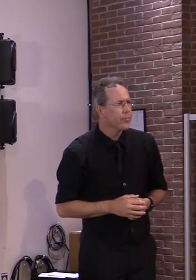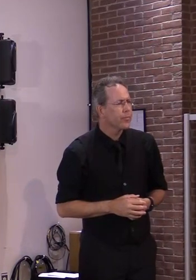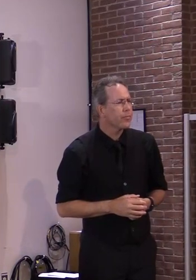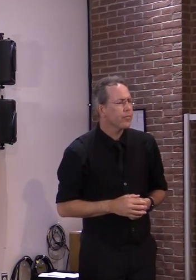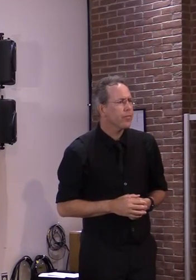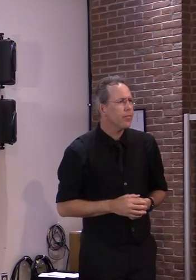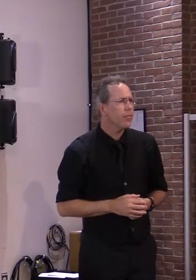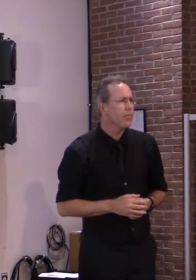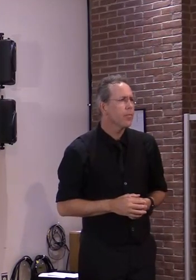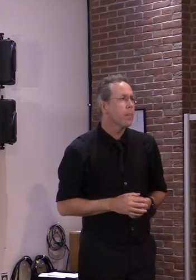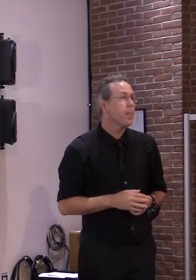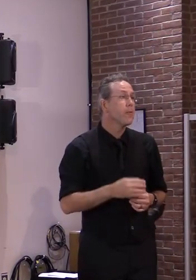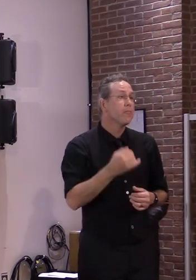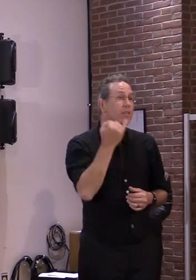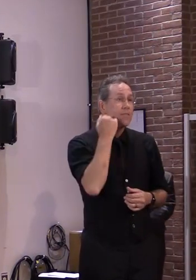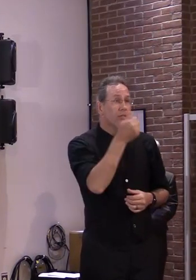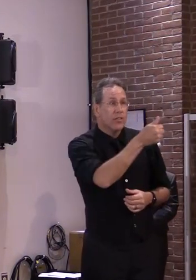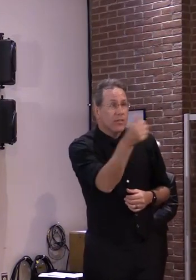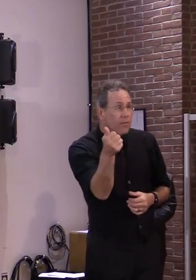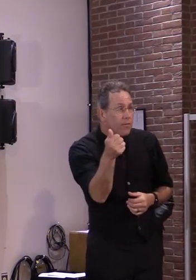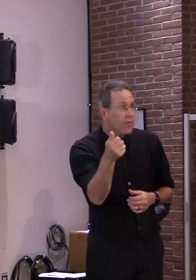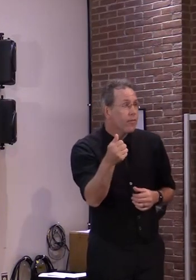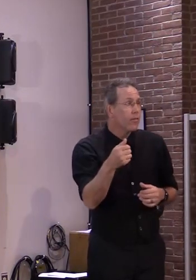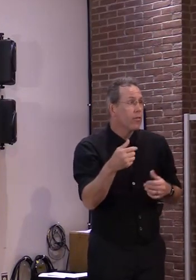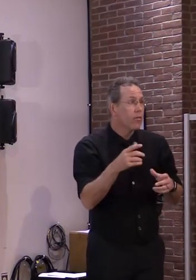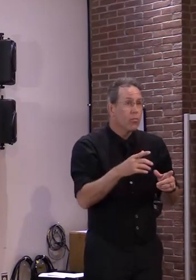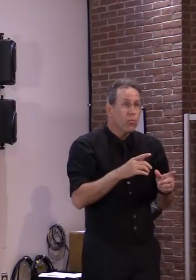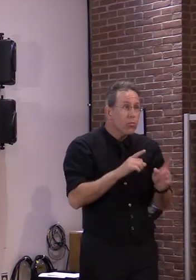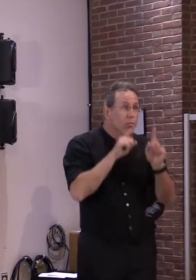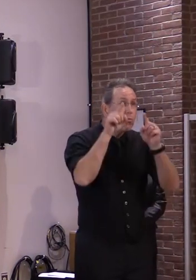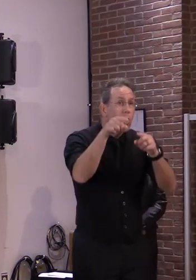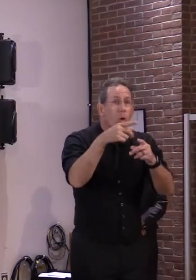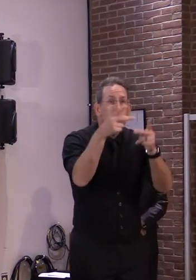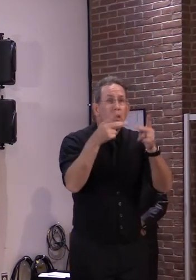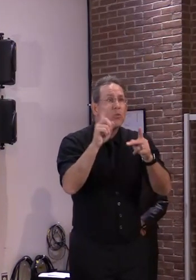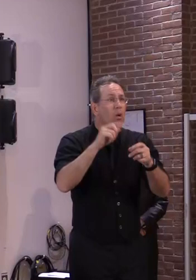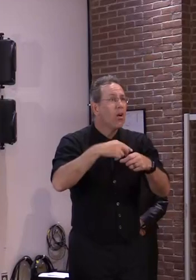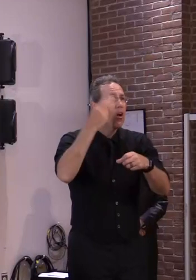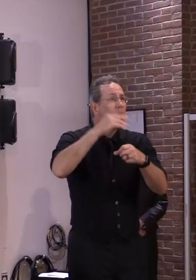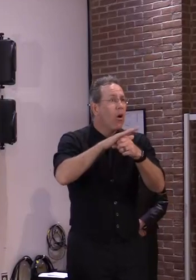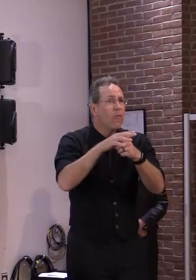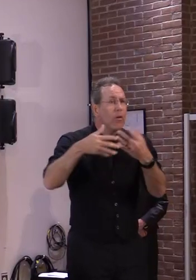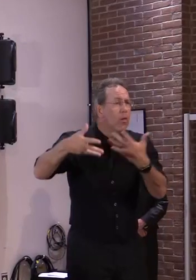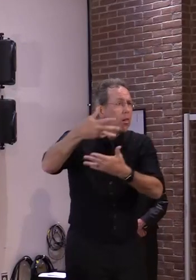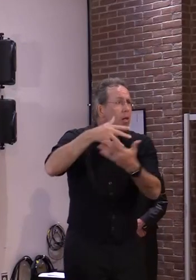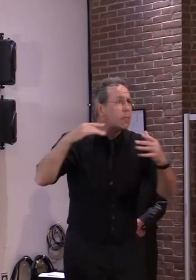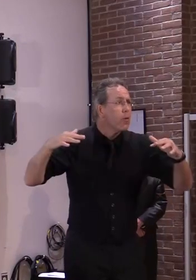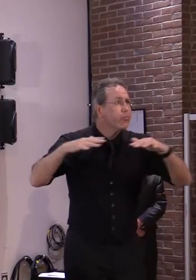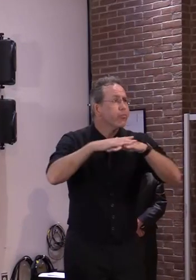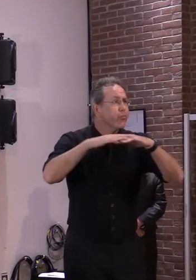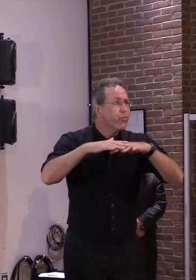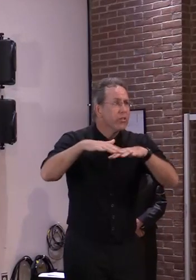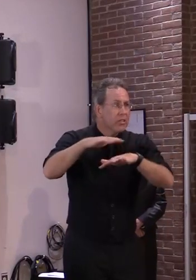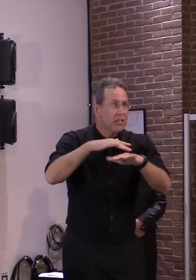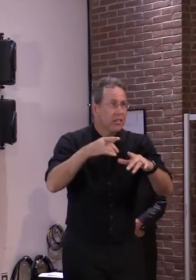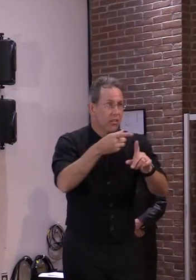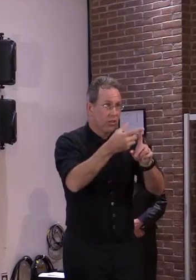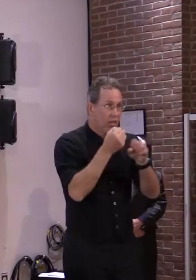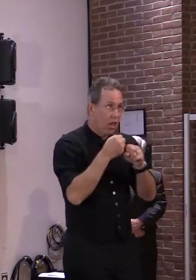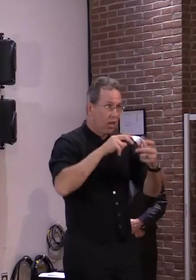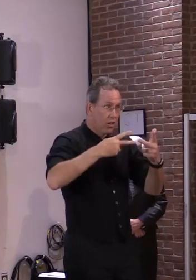a place that has a lot of transmission of virus going on, I don't think anybody